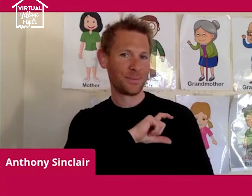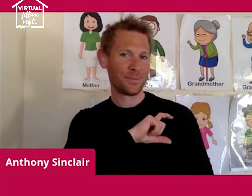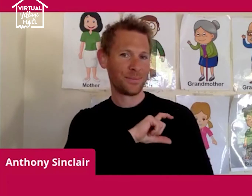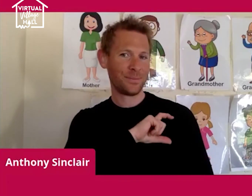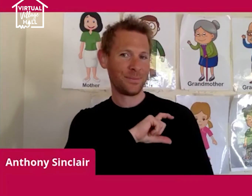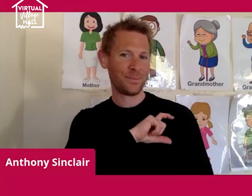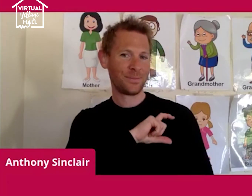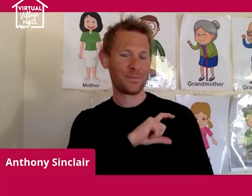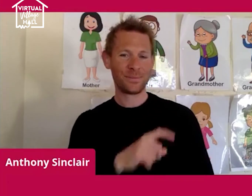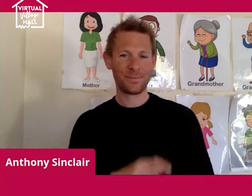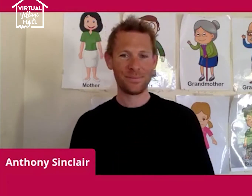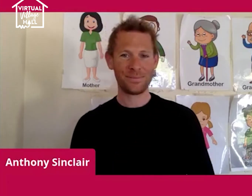Cousin